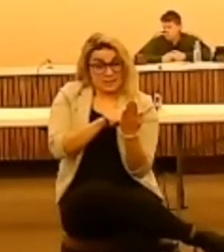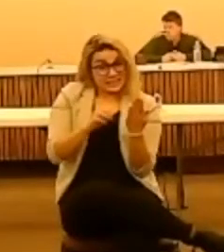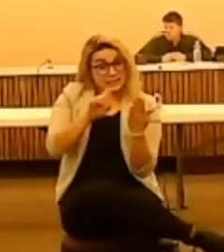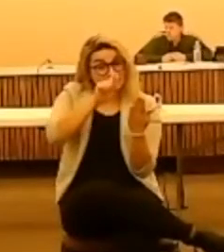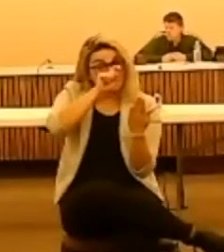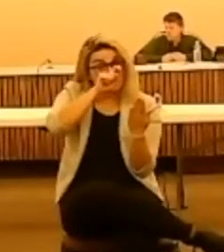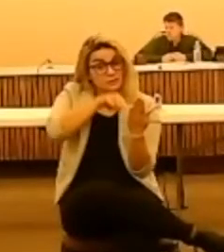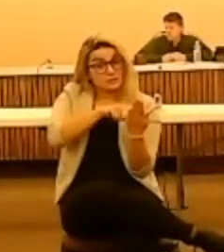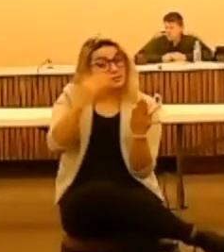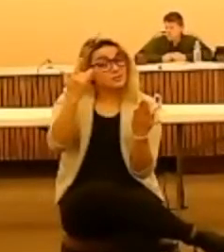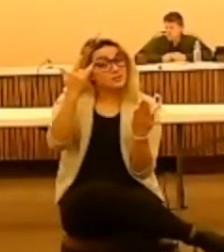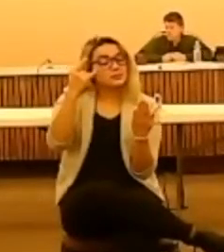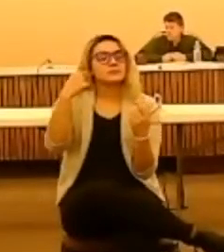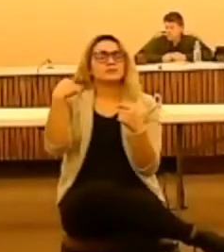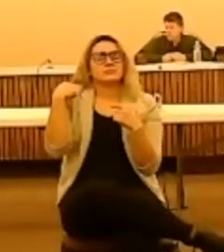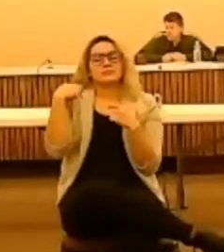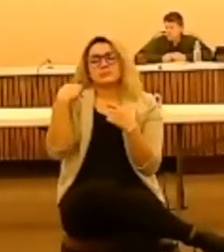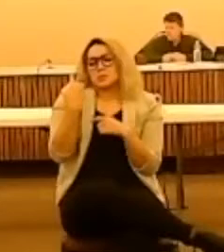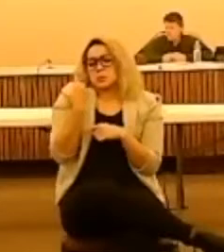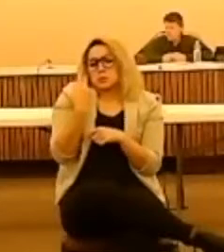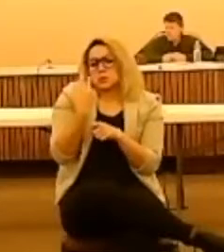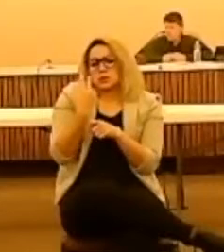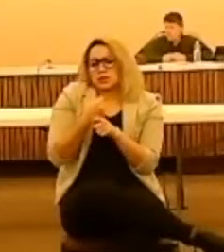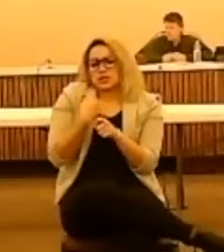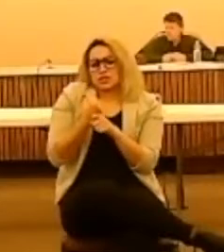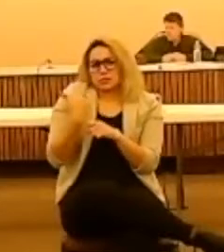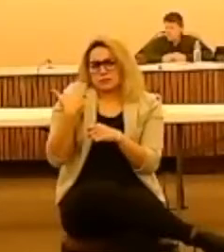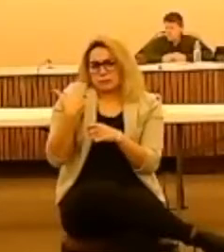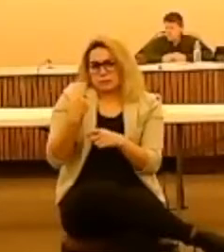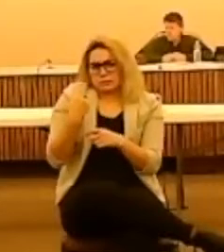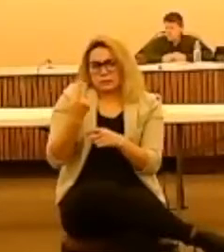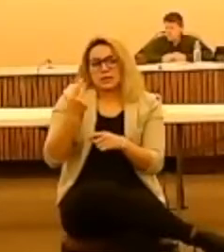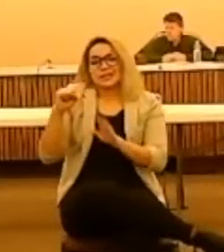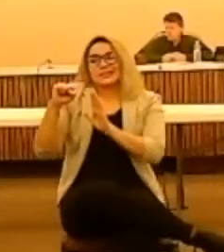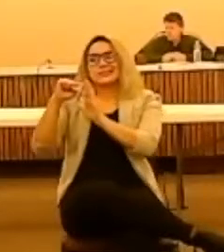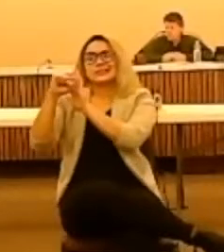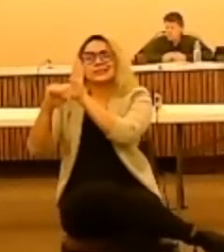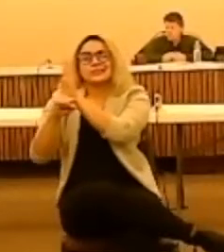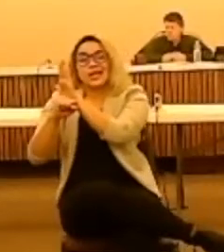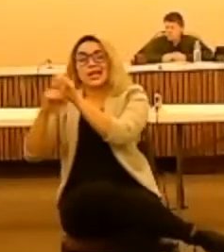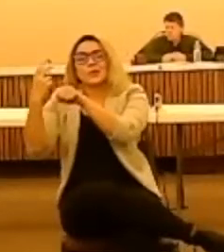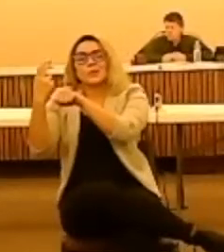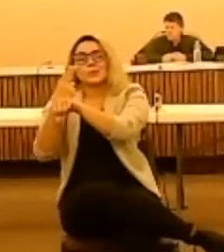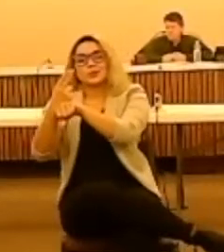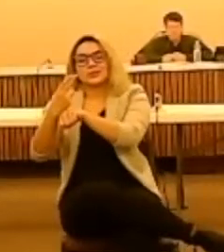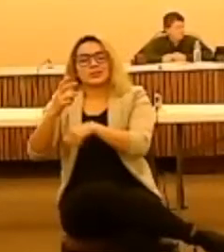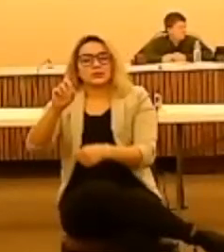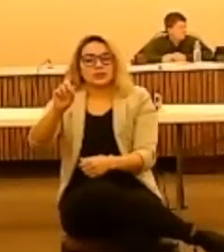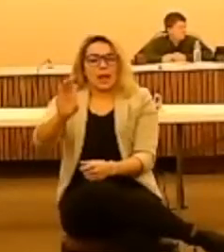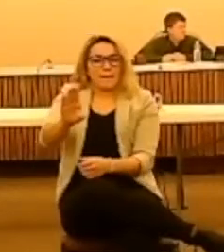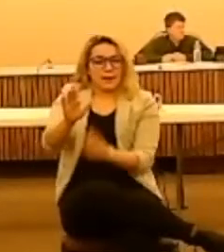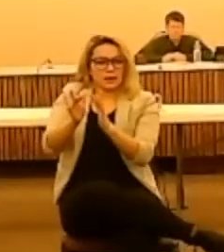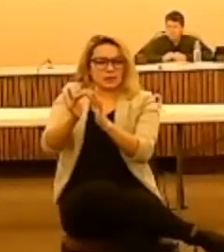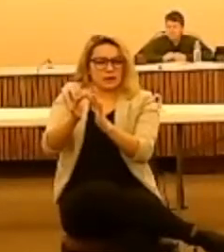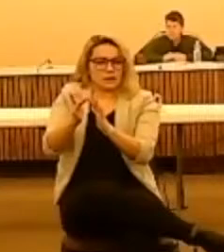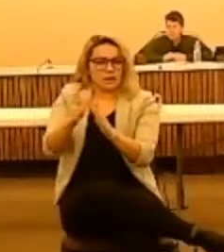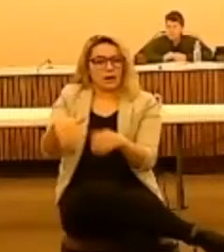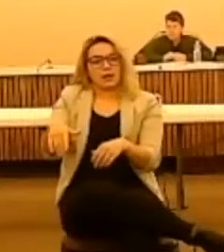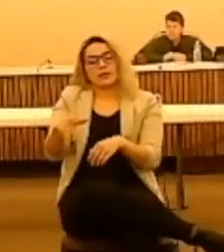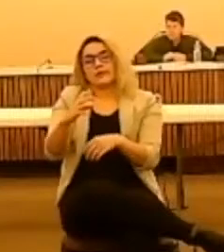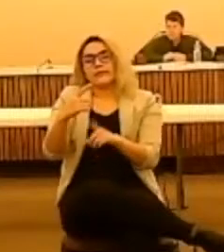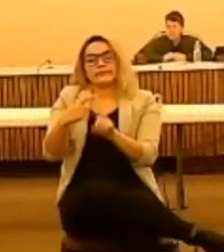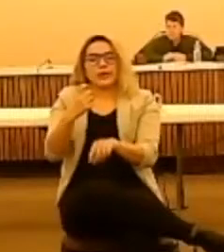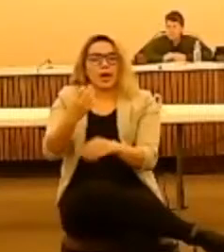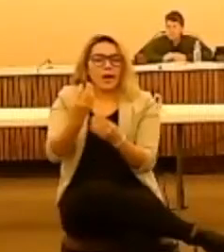for the last several years now, the state has tied their long EAF to a database that has wetlands and environmental areas